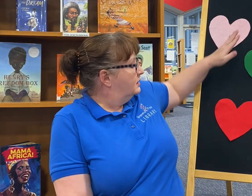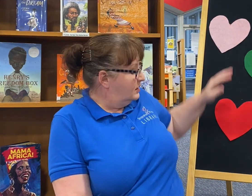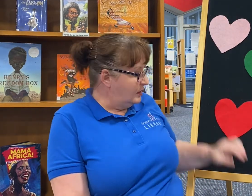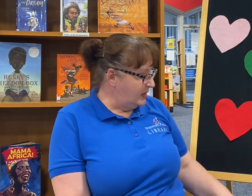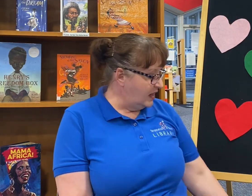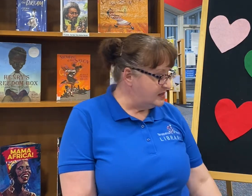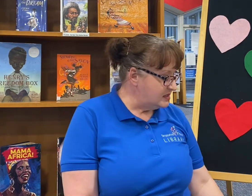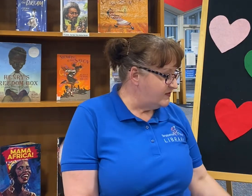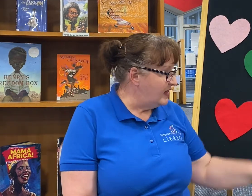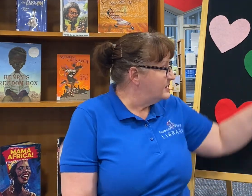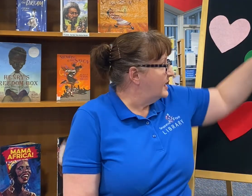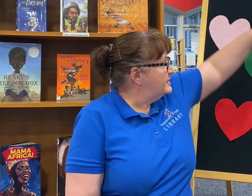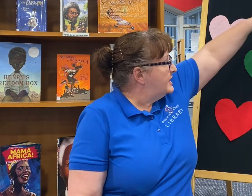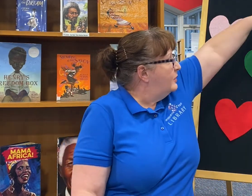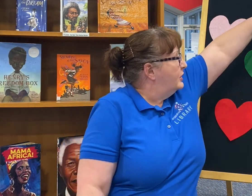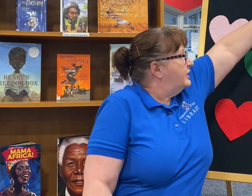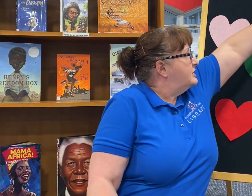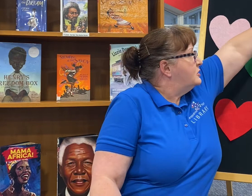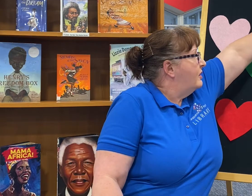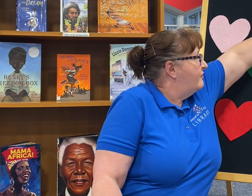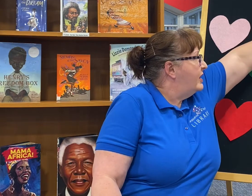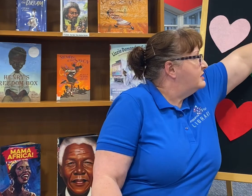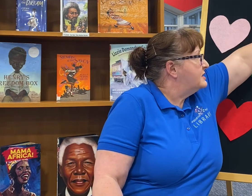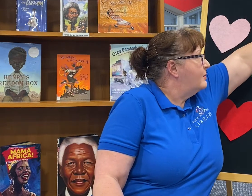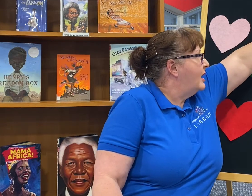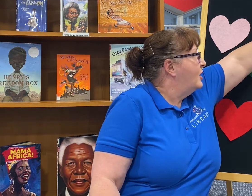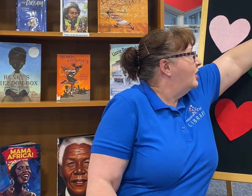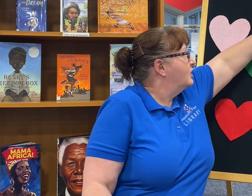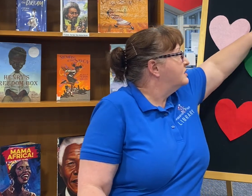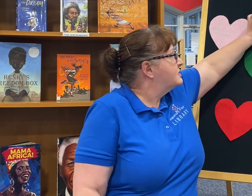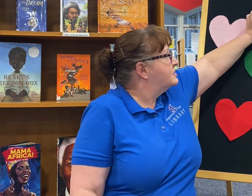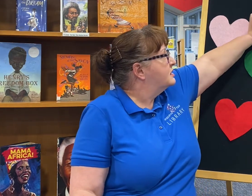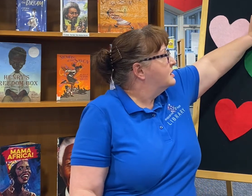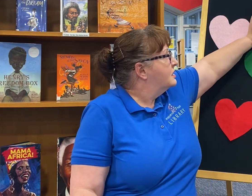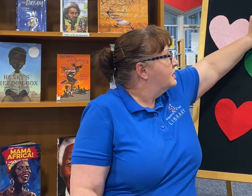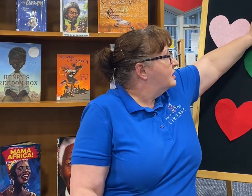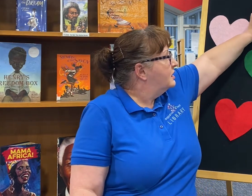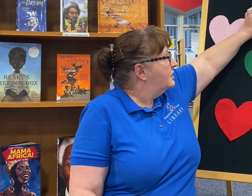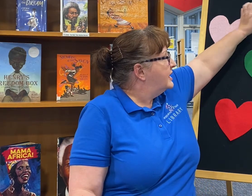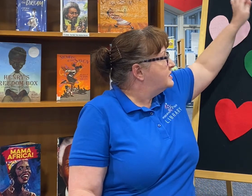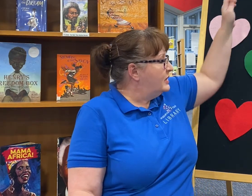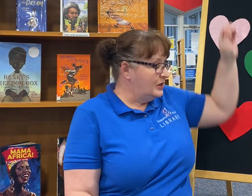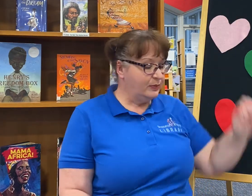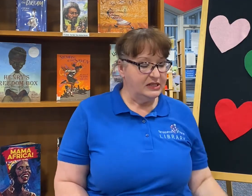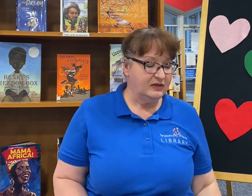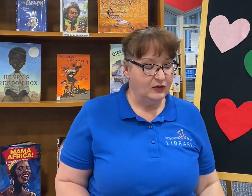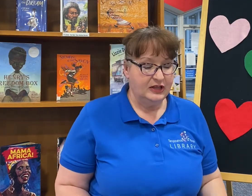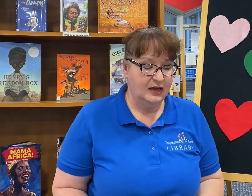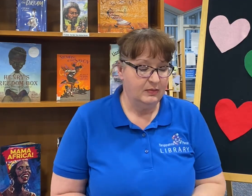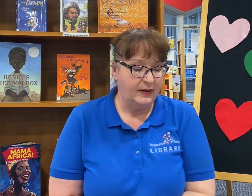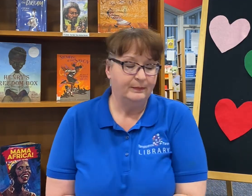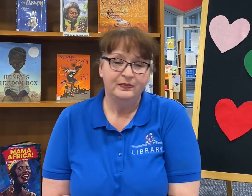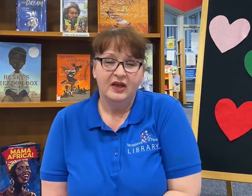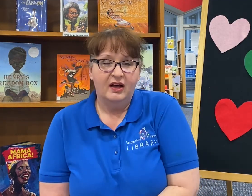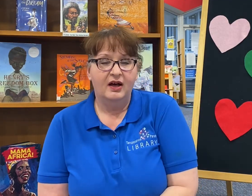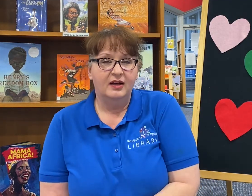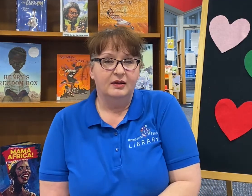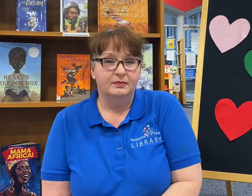And because it's Valentine's Day, we're gonna do a felt about hearts. Next week it'll be a different thing, but we